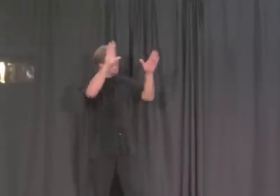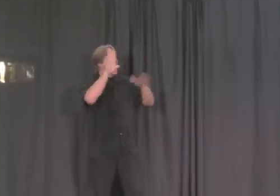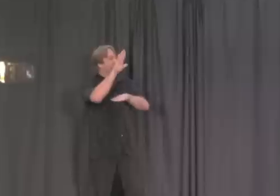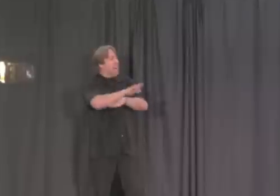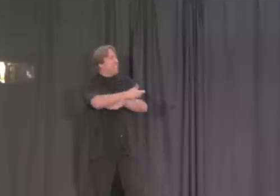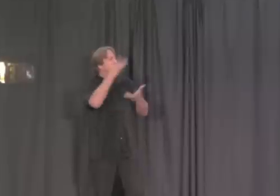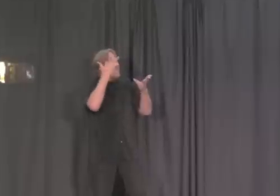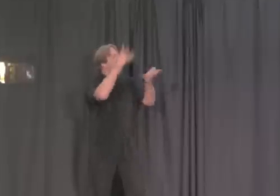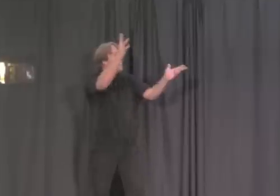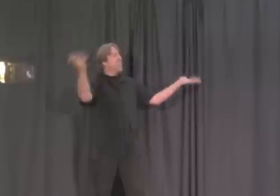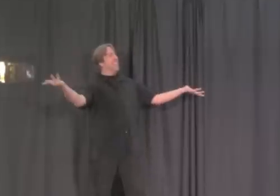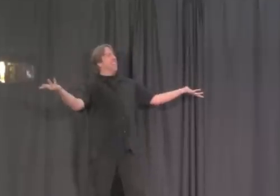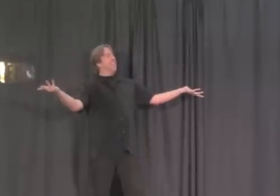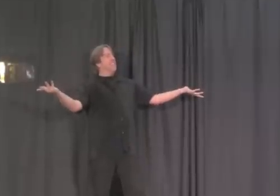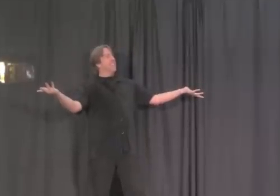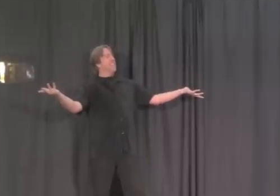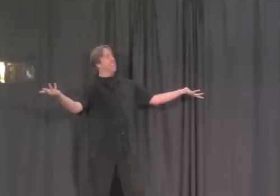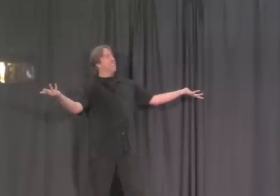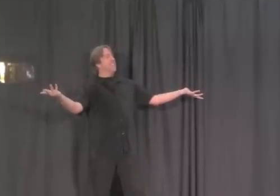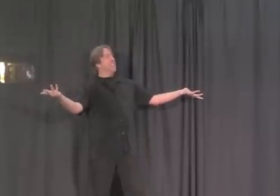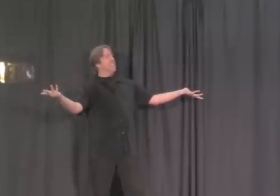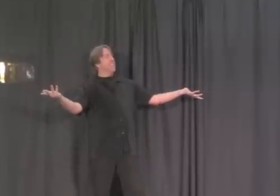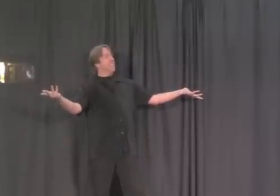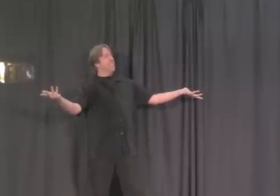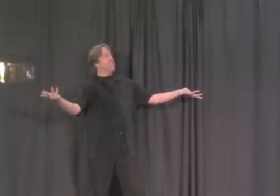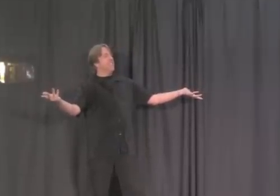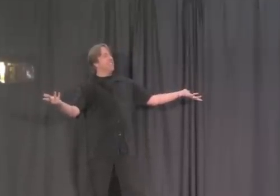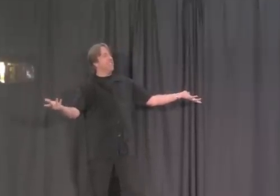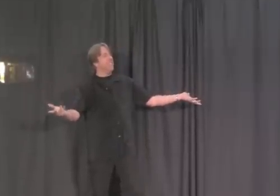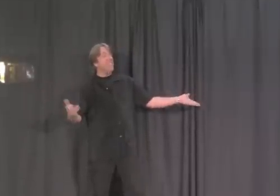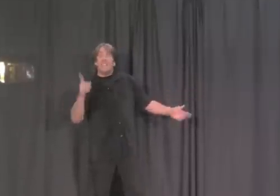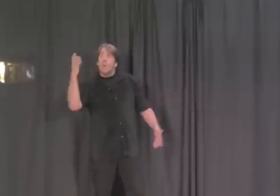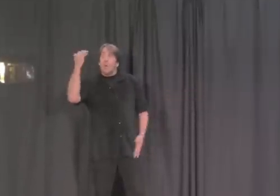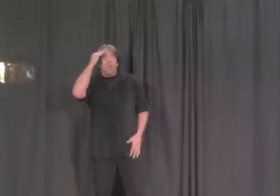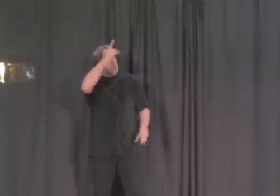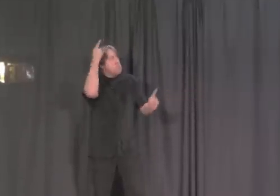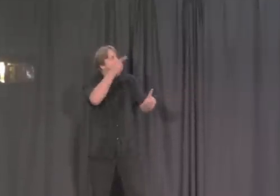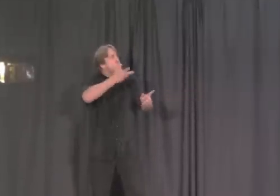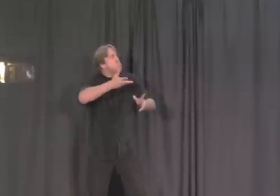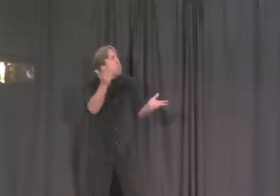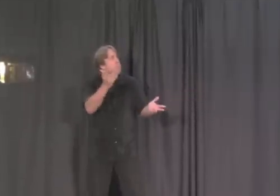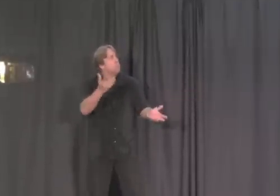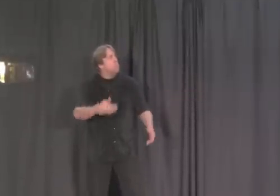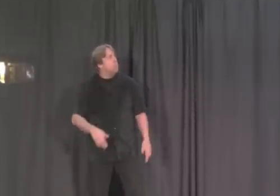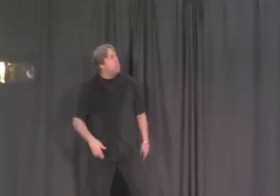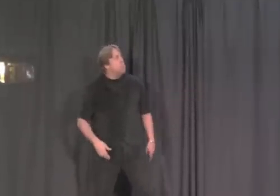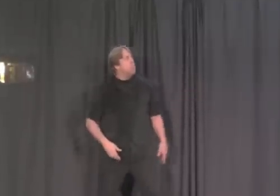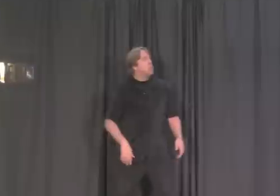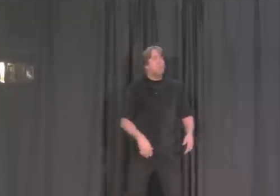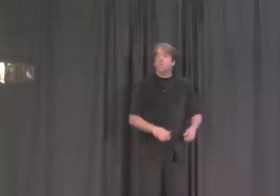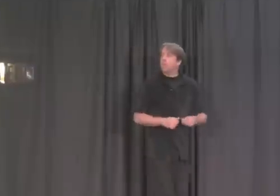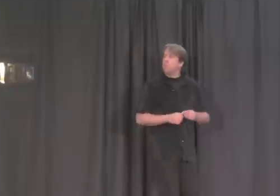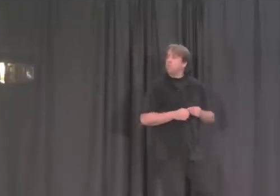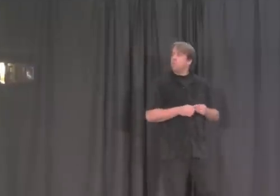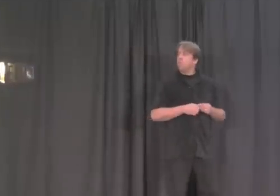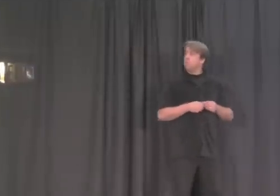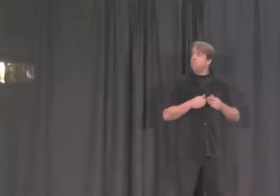You were up there for 5 hours. Look, it's 5 o'clock in the afternoon. We're still here at Deaf Church. She wants to know what your point is, Dad. What is your